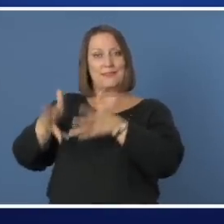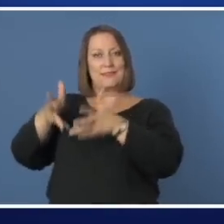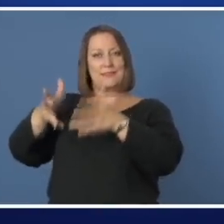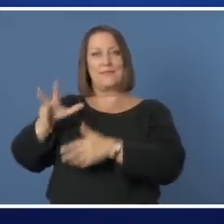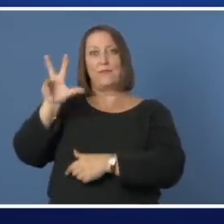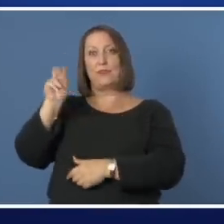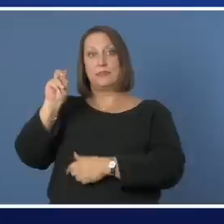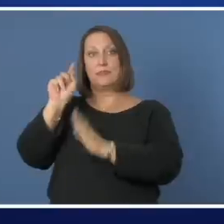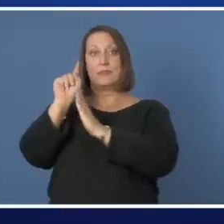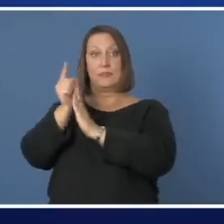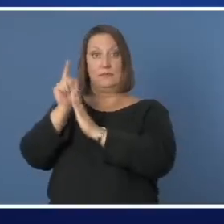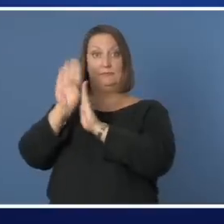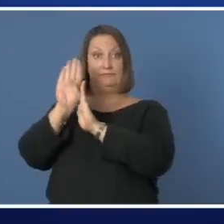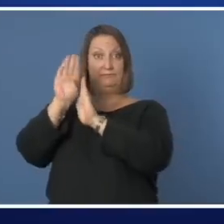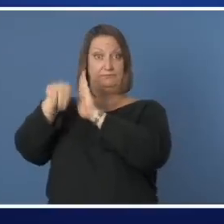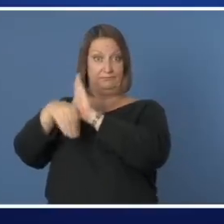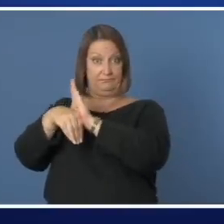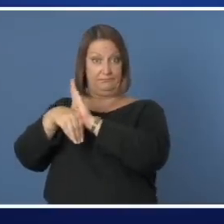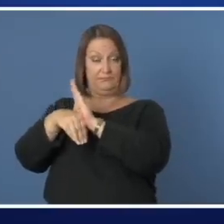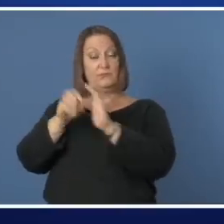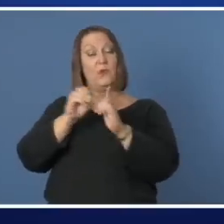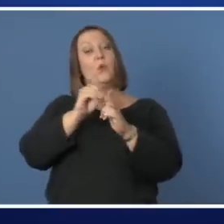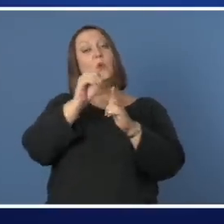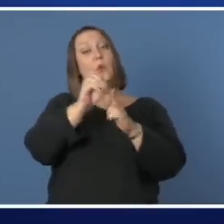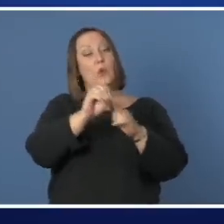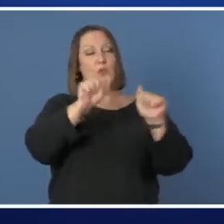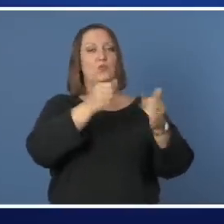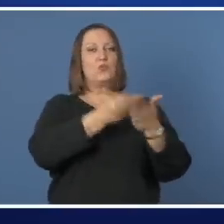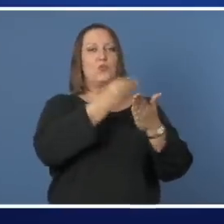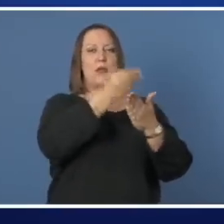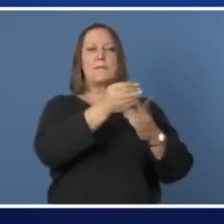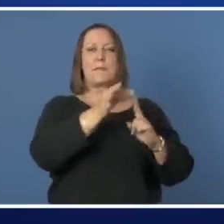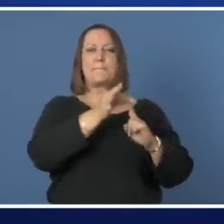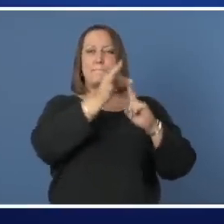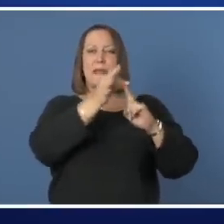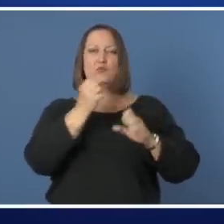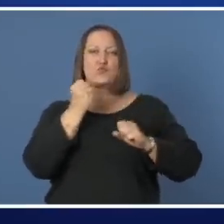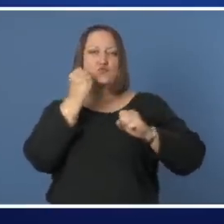leave on for 30 minutes